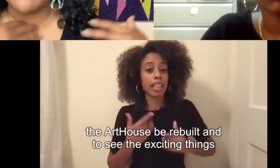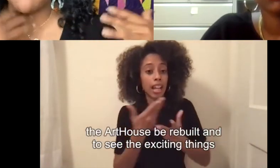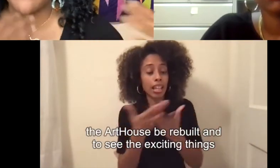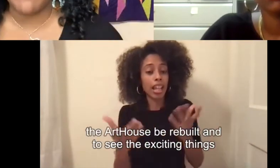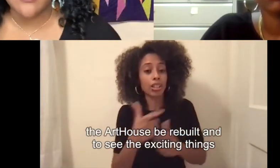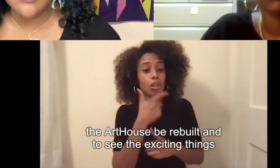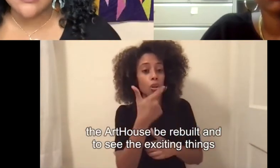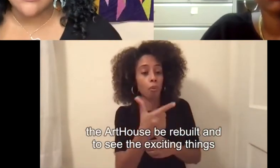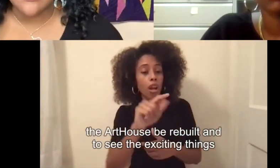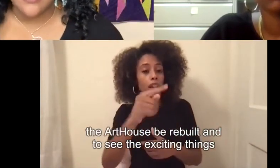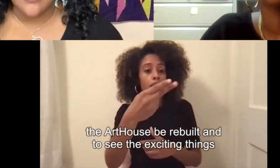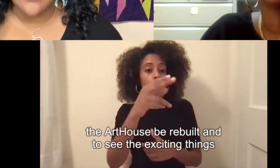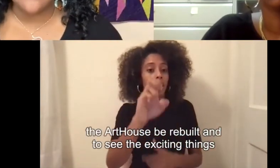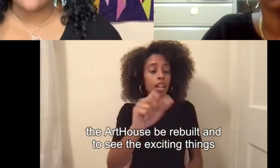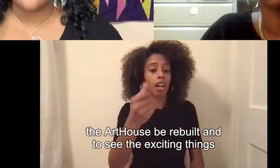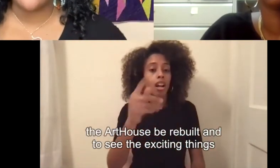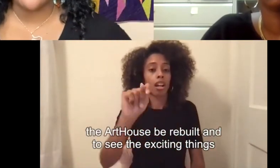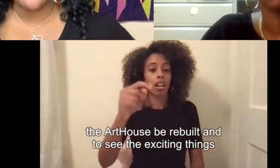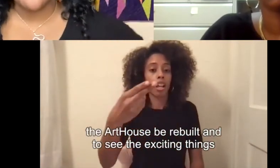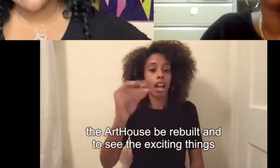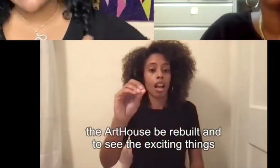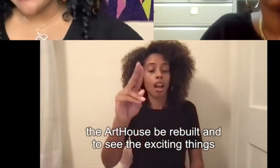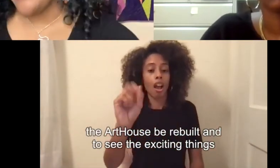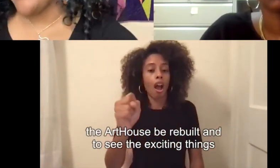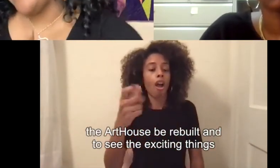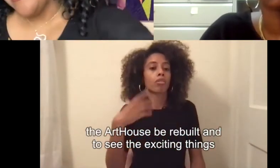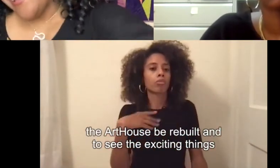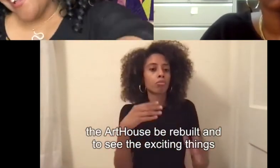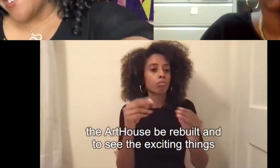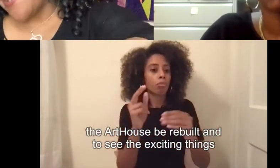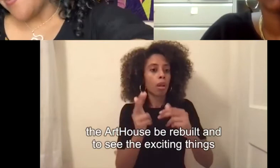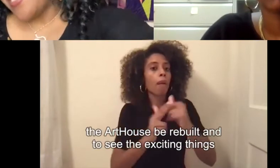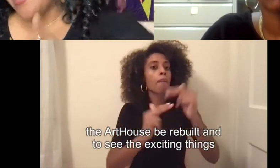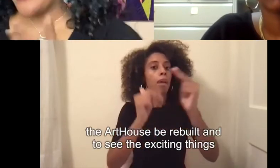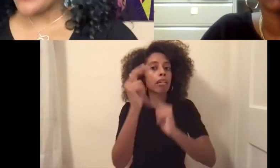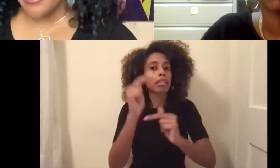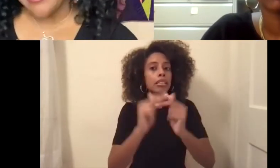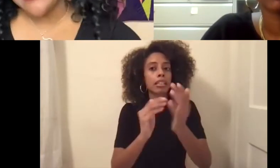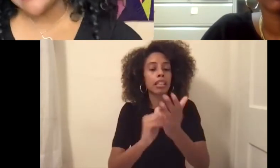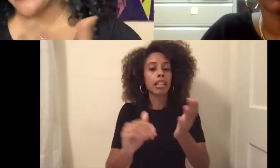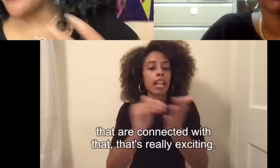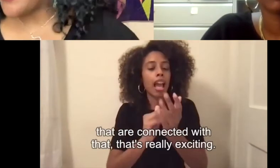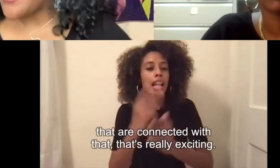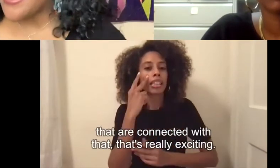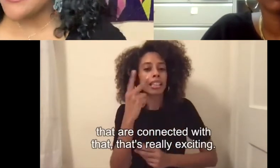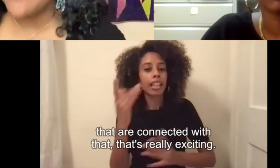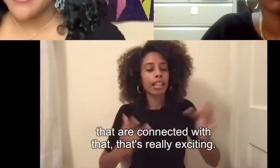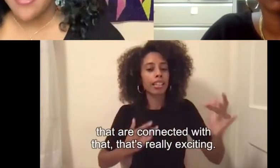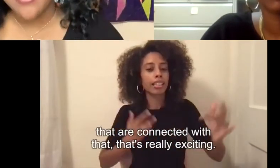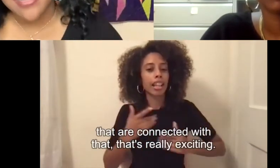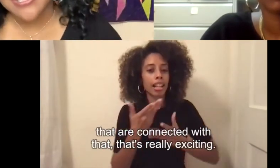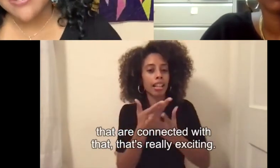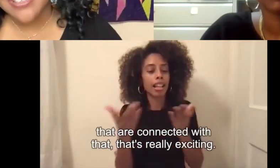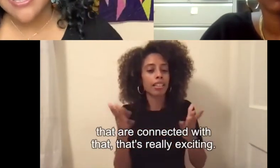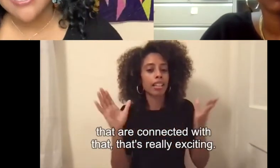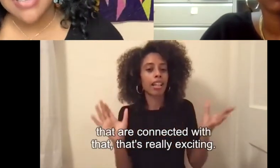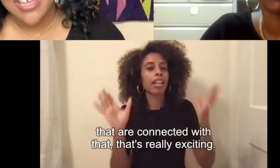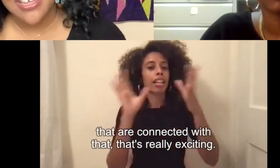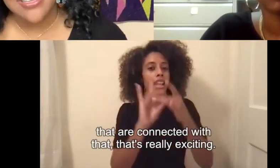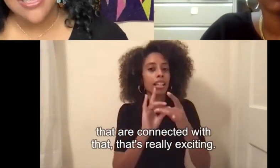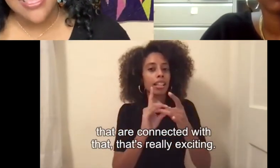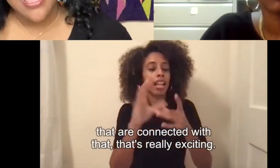art house be rebuilt and to see the exciting things that are connected with that. That's